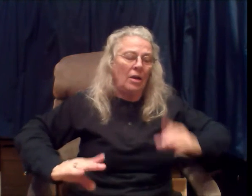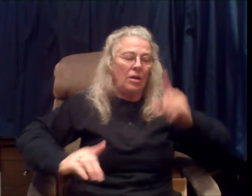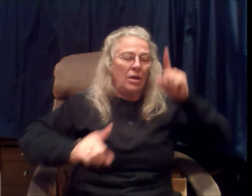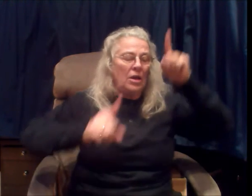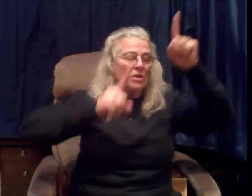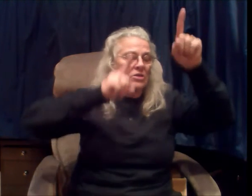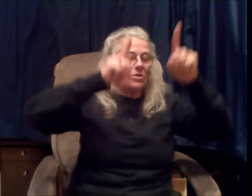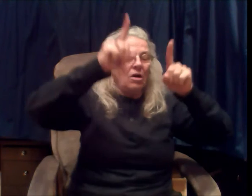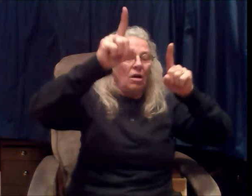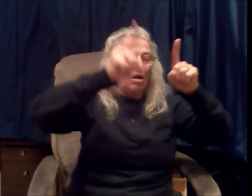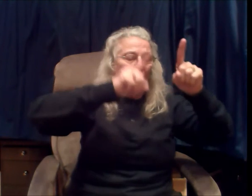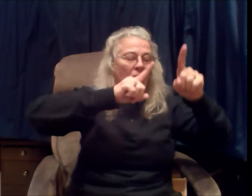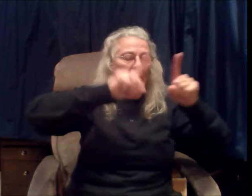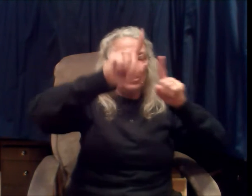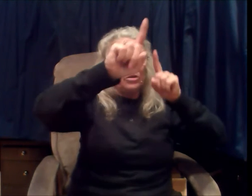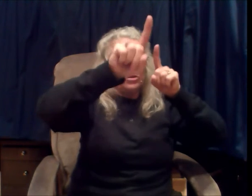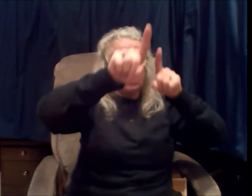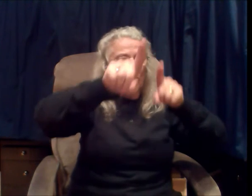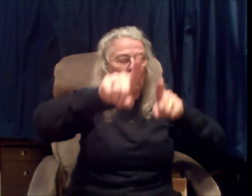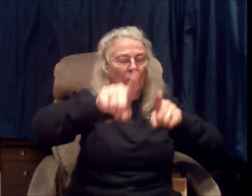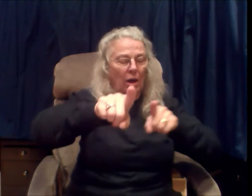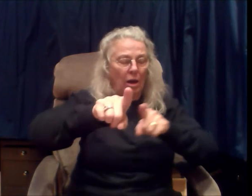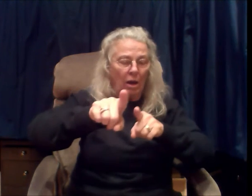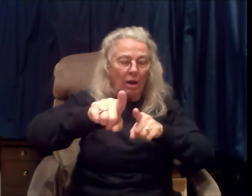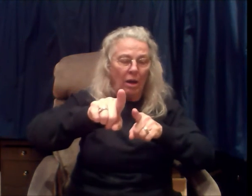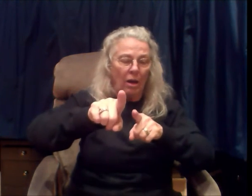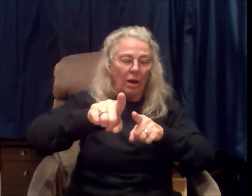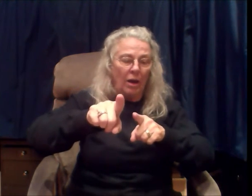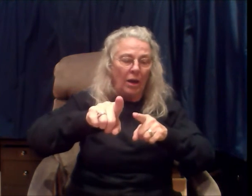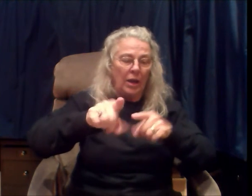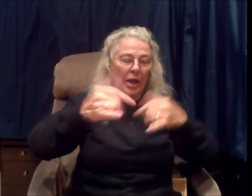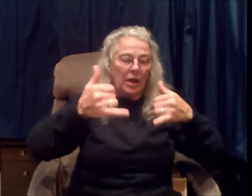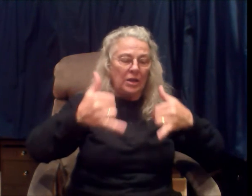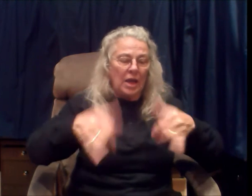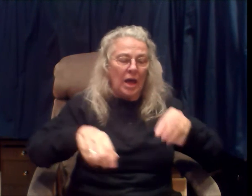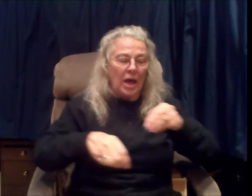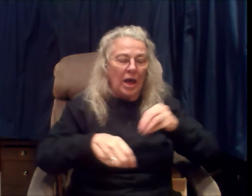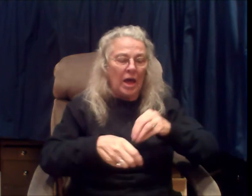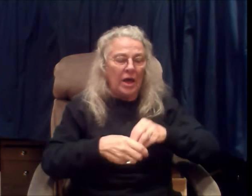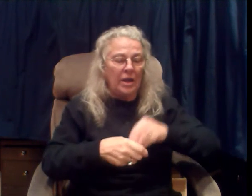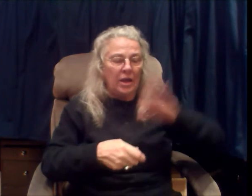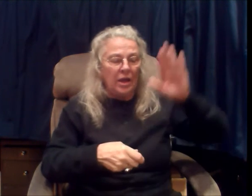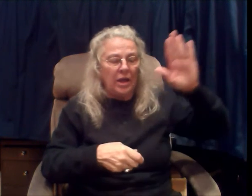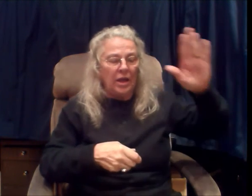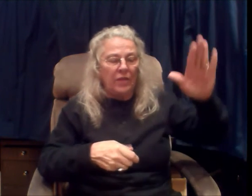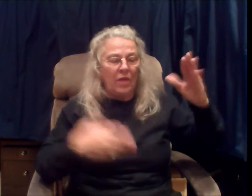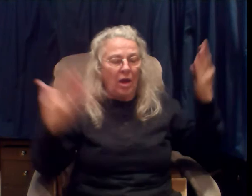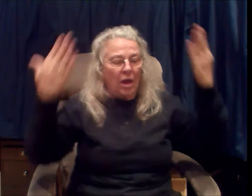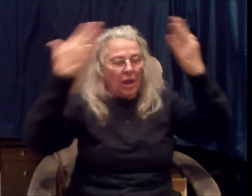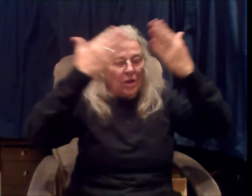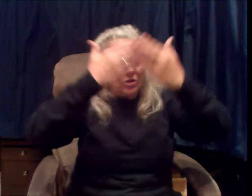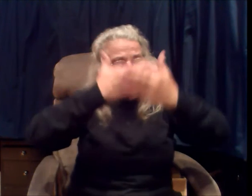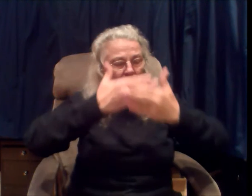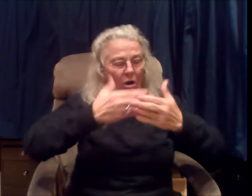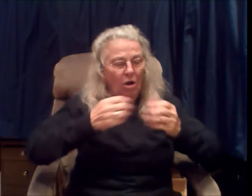silent stars go by, yet in the